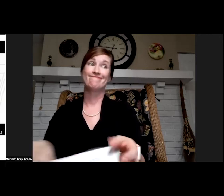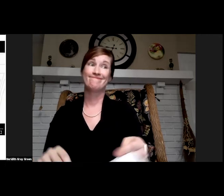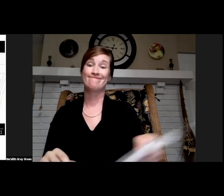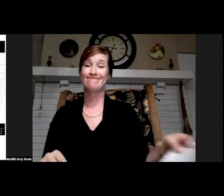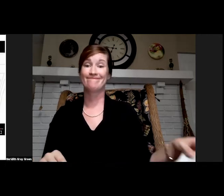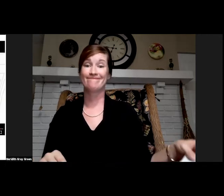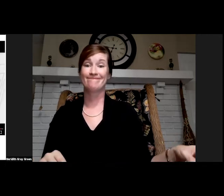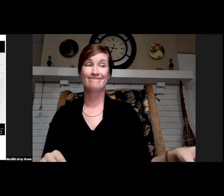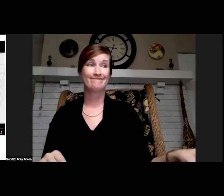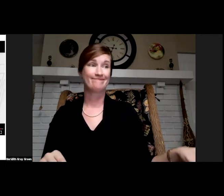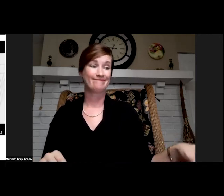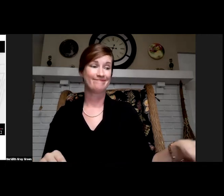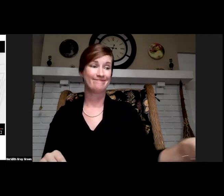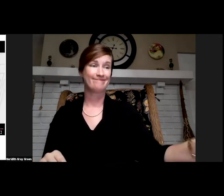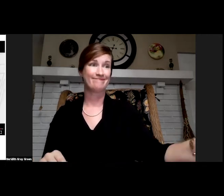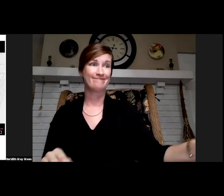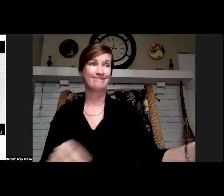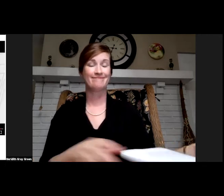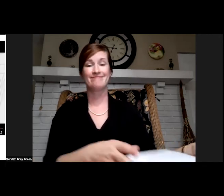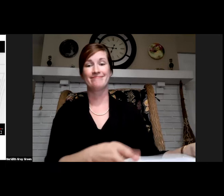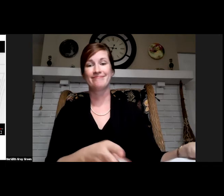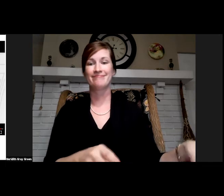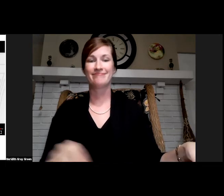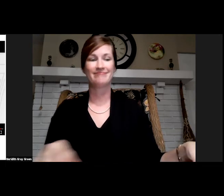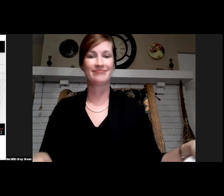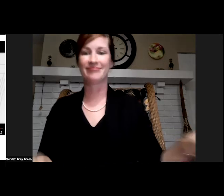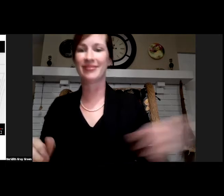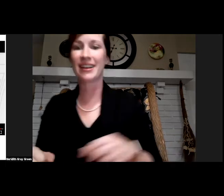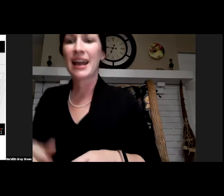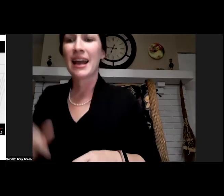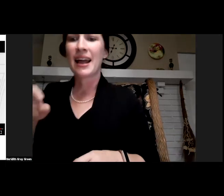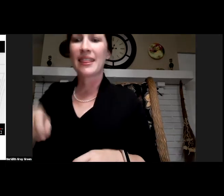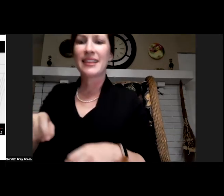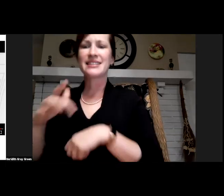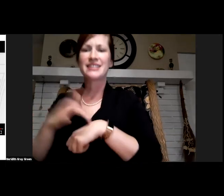I wish we had this technology 10 or 20 years ago.